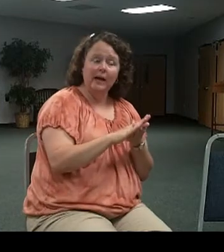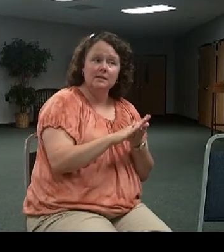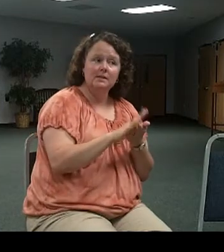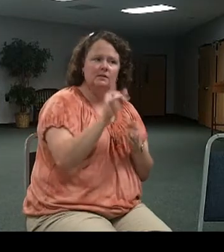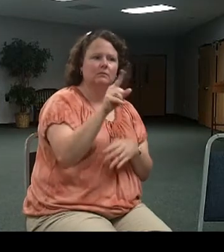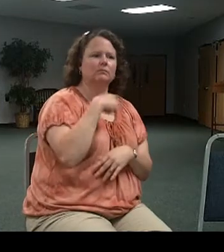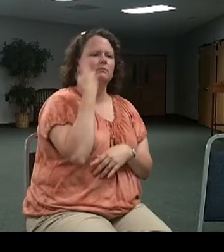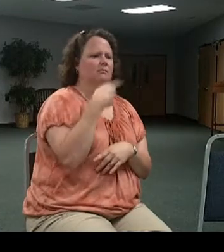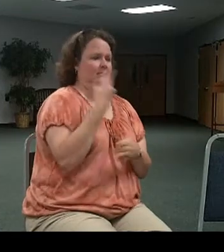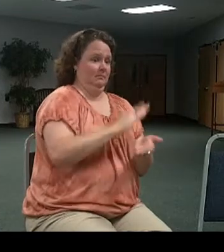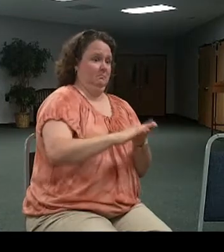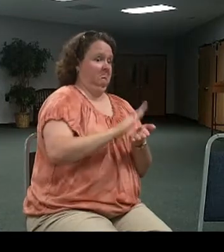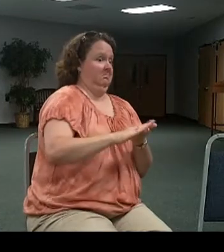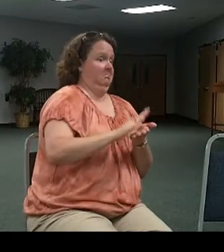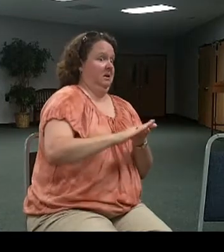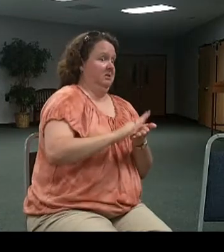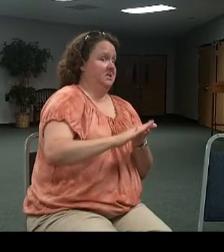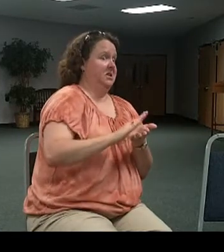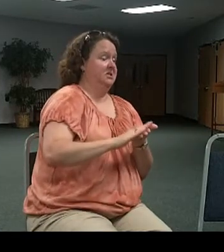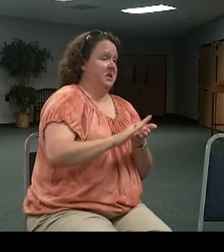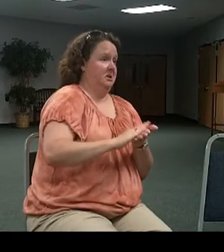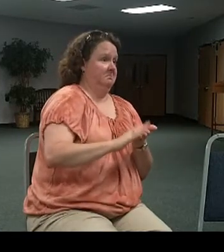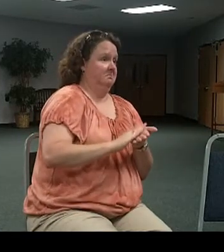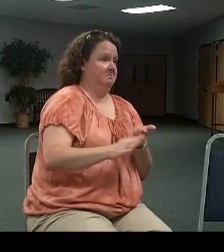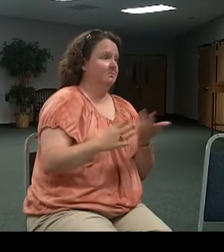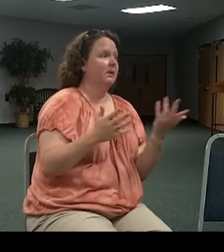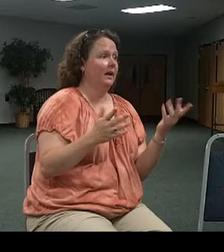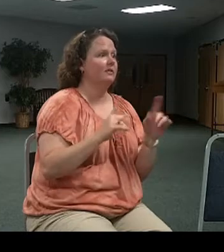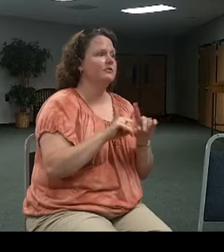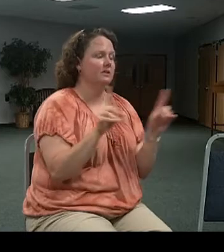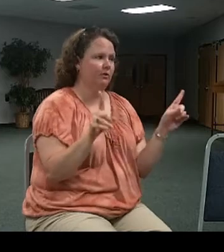nice. You look clean today. Okay, there's a difference.